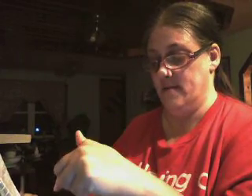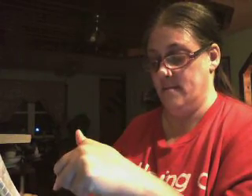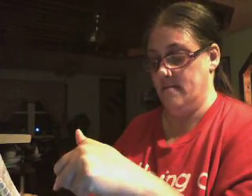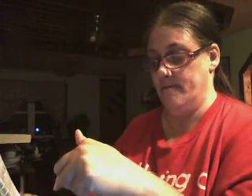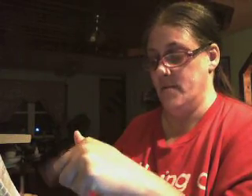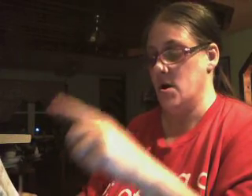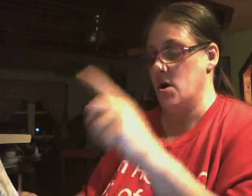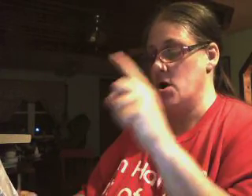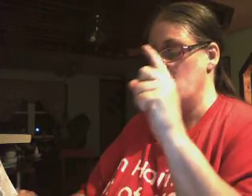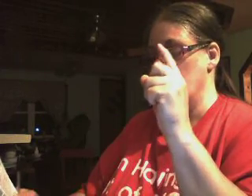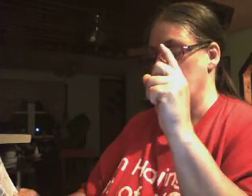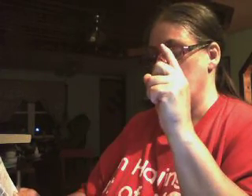this.